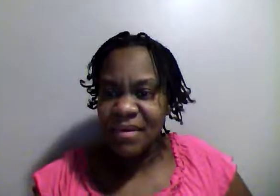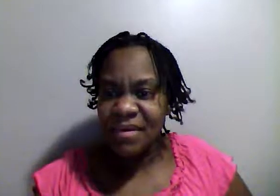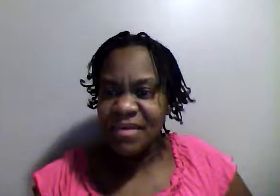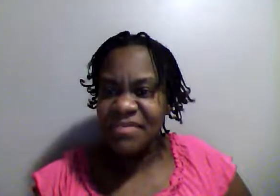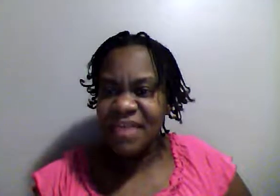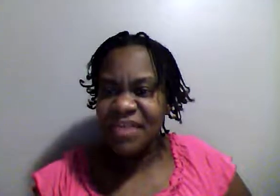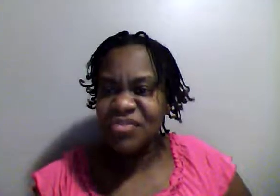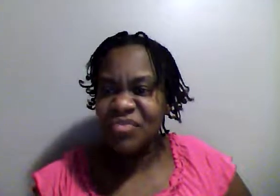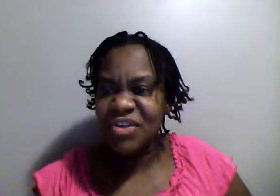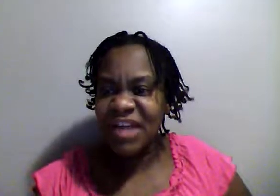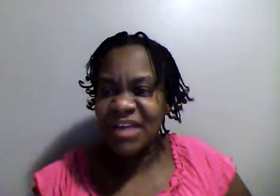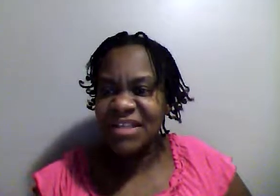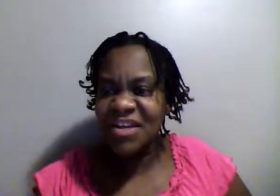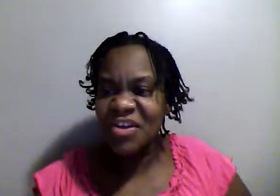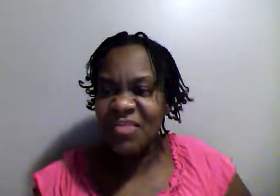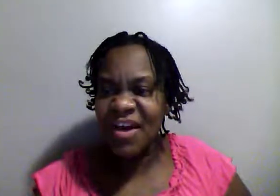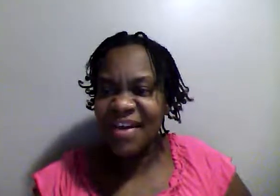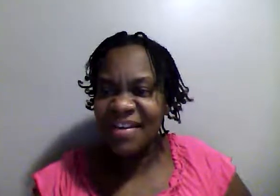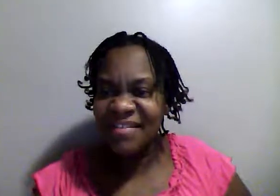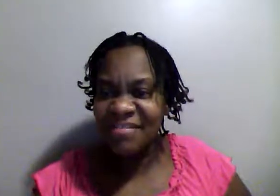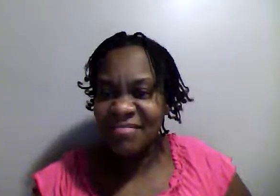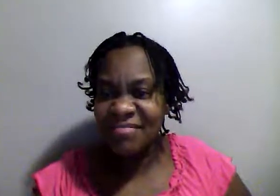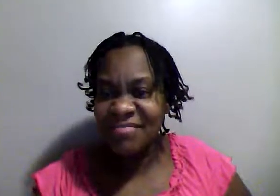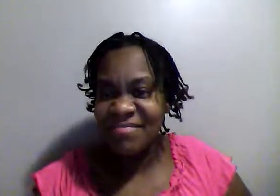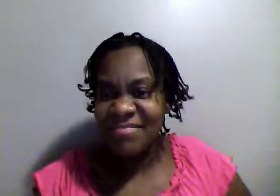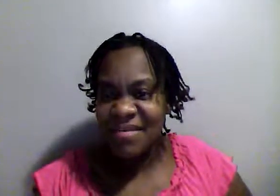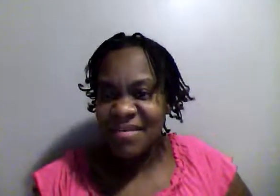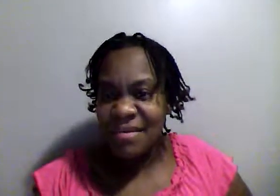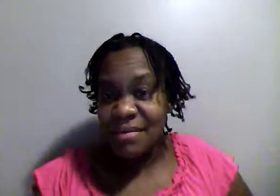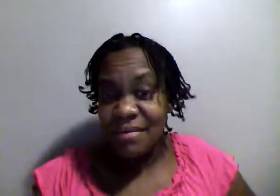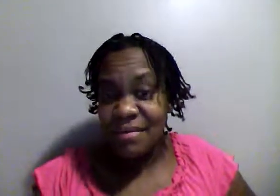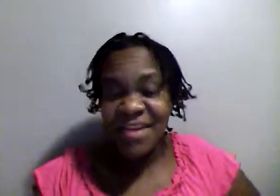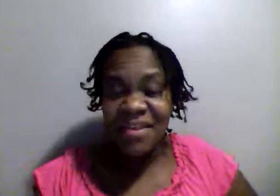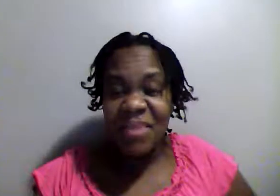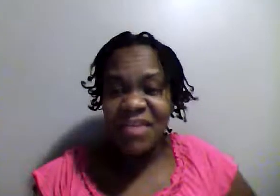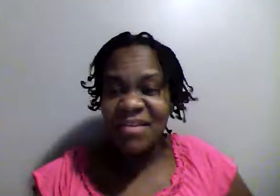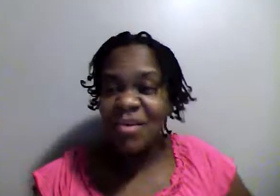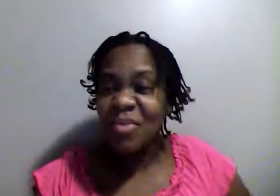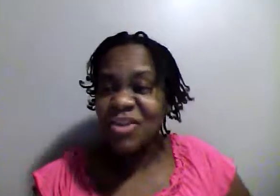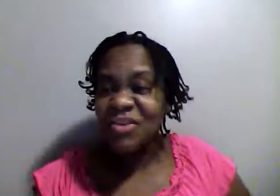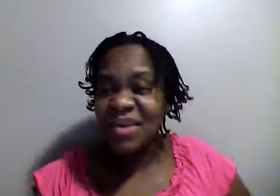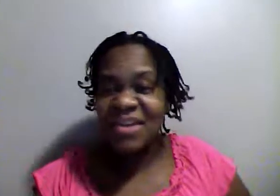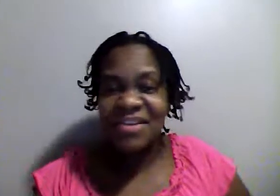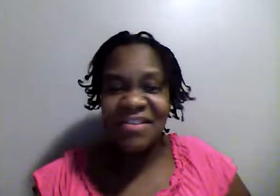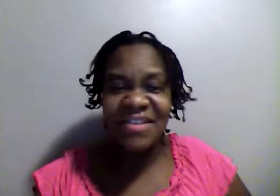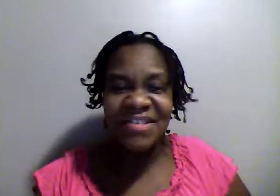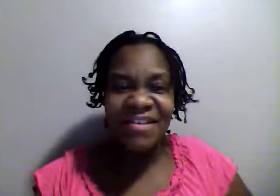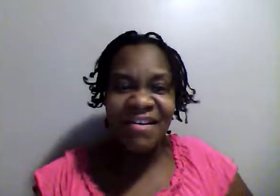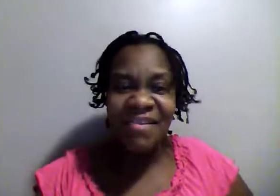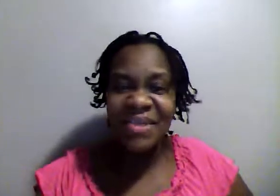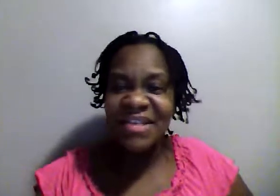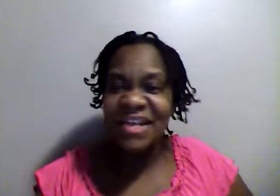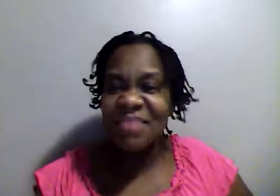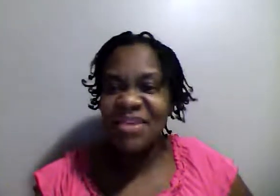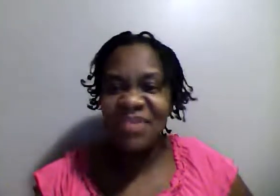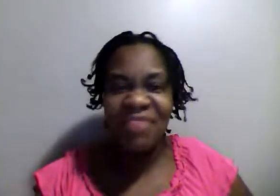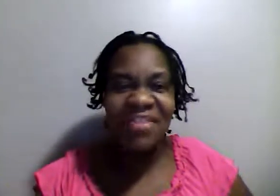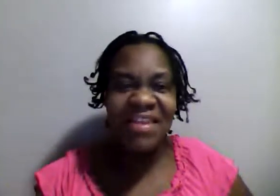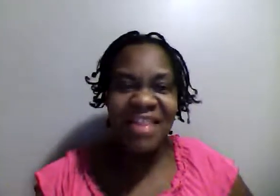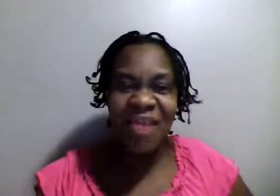Is that too much acid in your body? Well, it depends on how much you eat. There is always a limit to everything that we